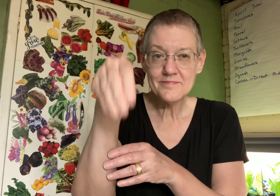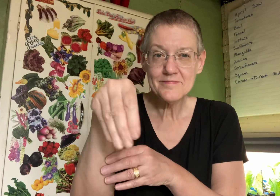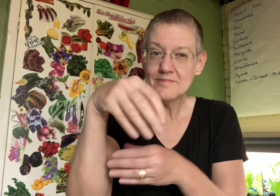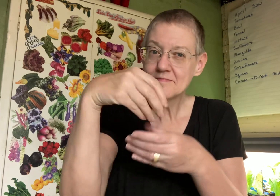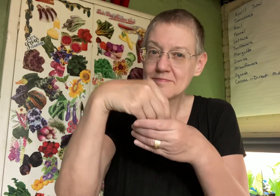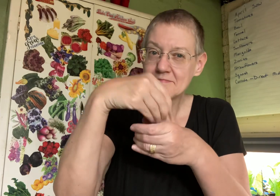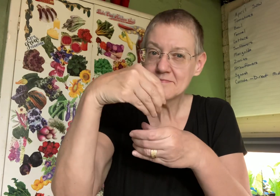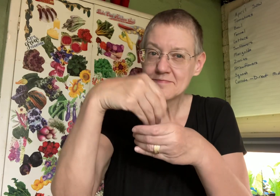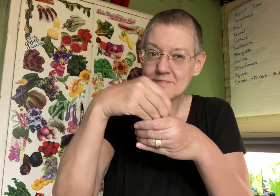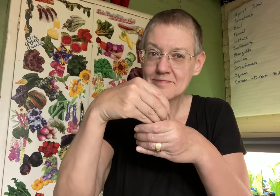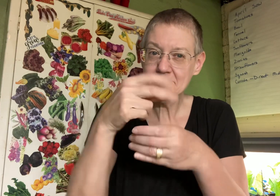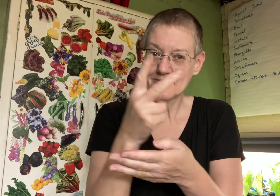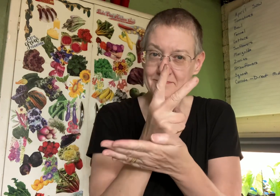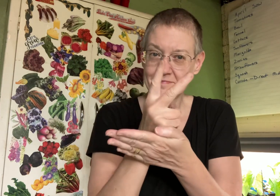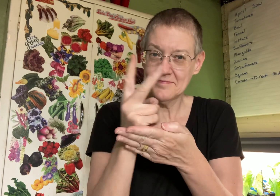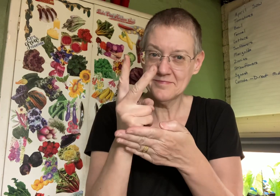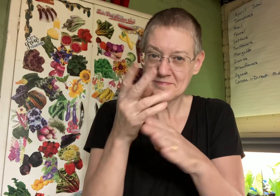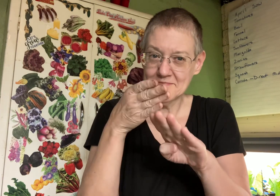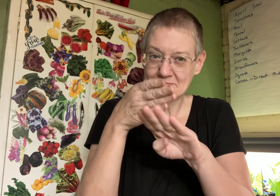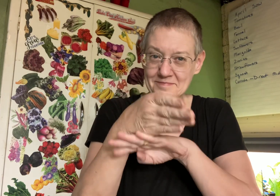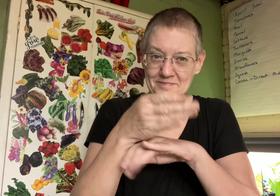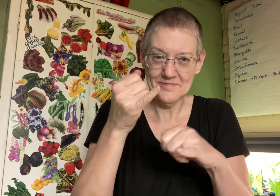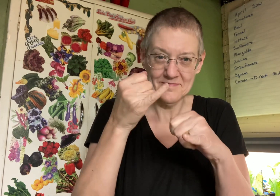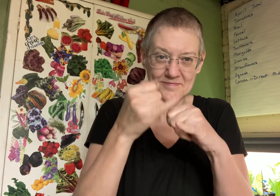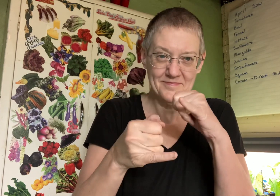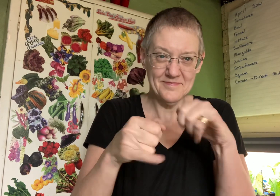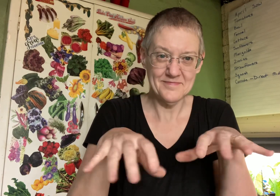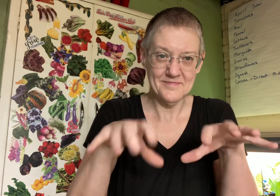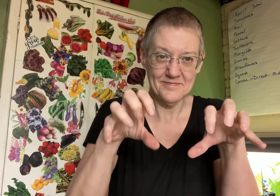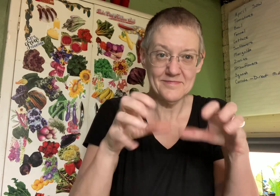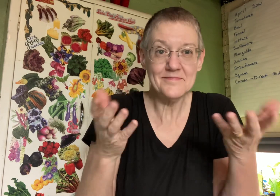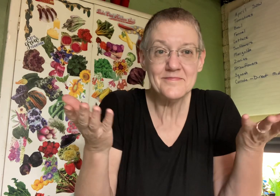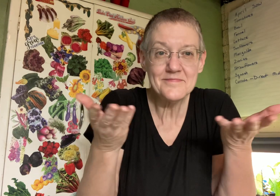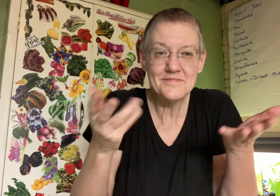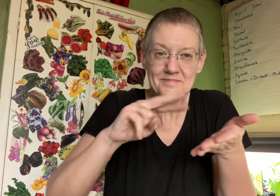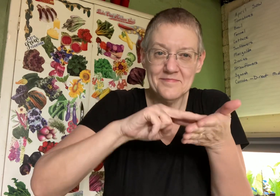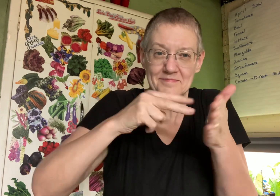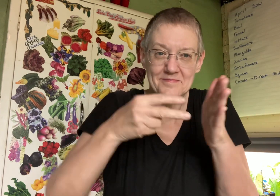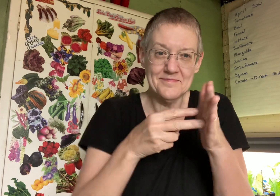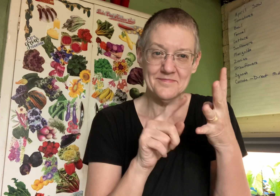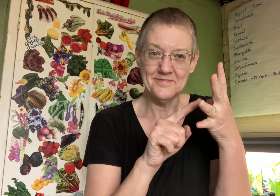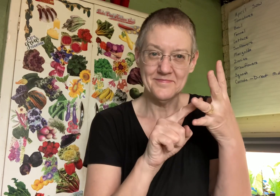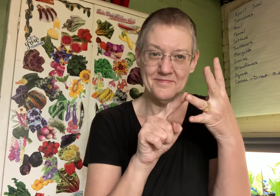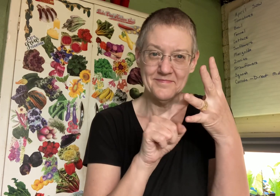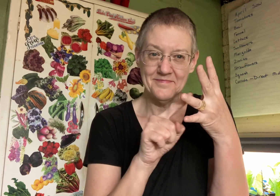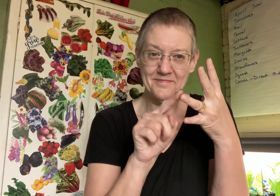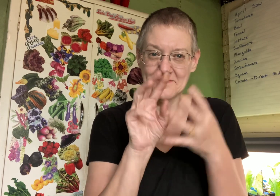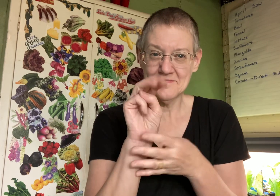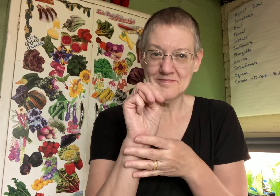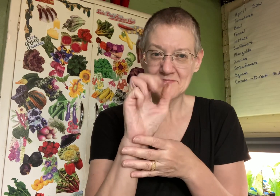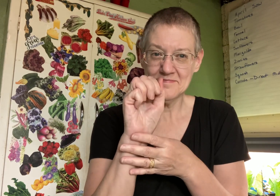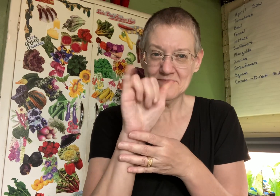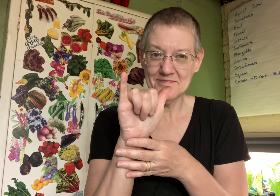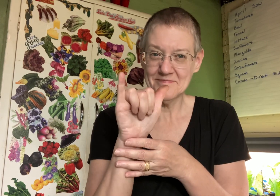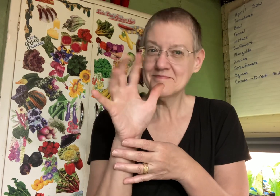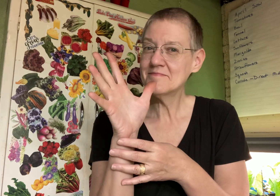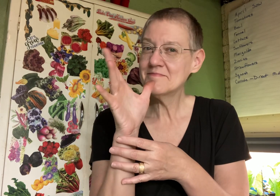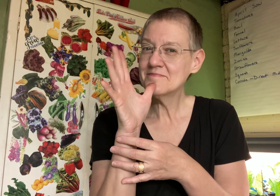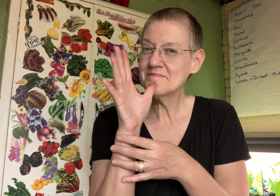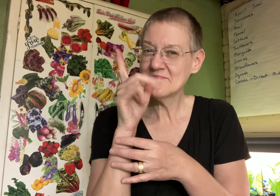And I want to transplant it into the garden 2 weeks after the last frost. Here, that's mid-May